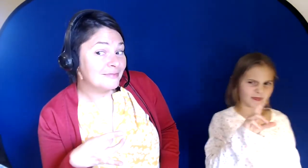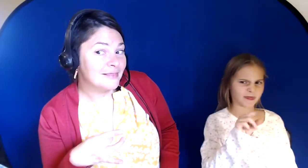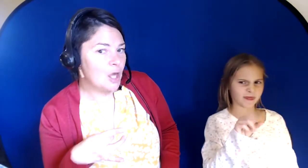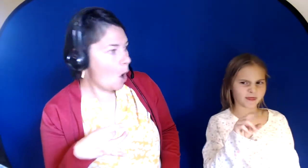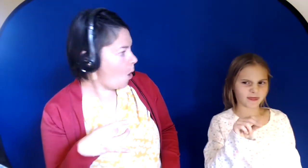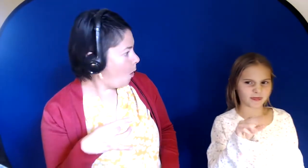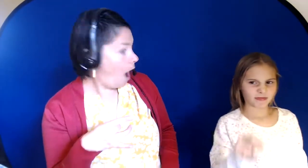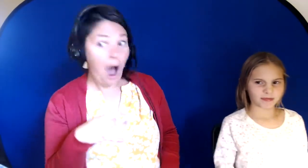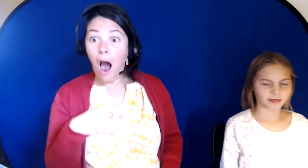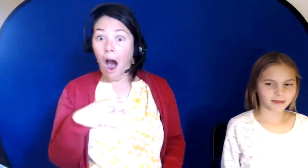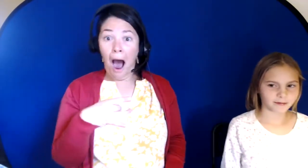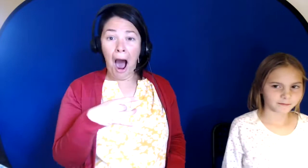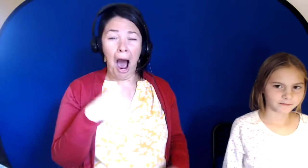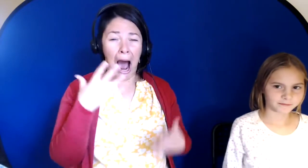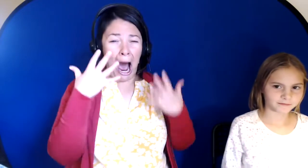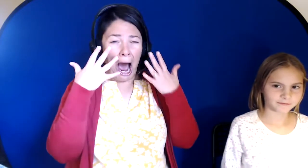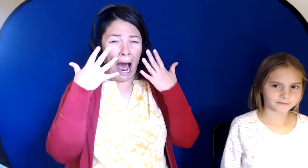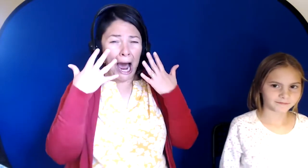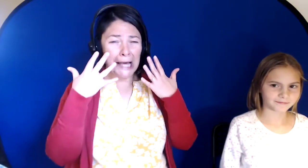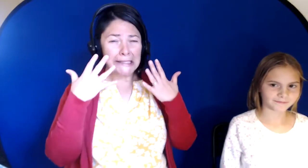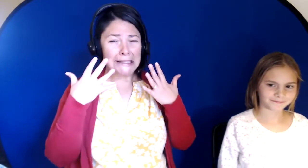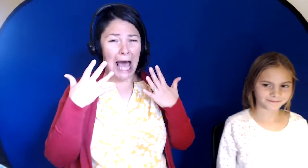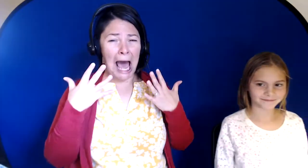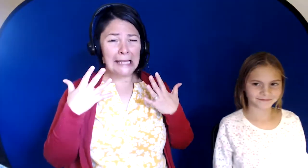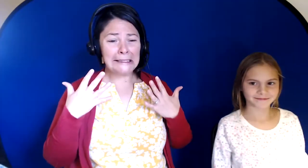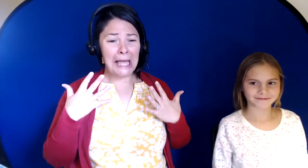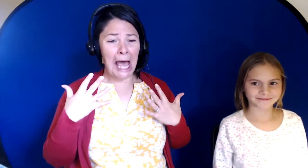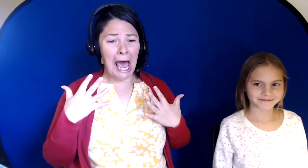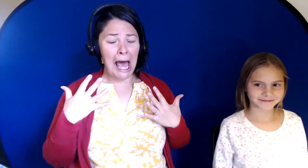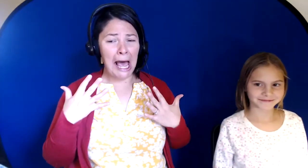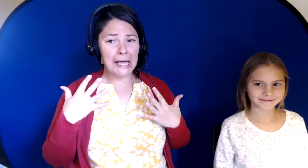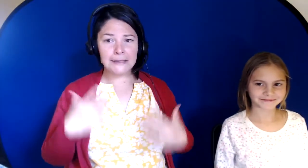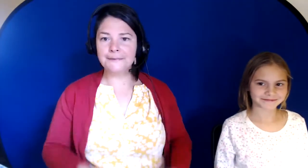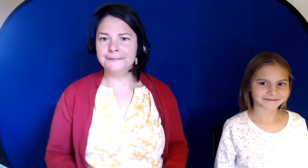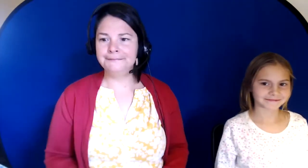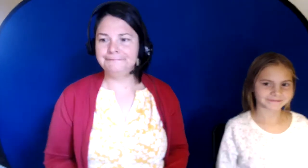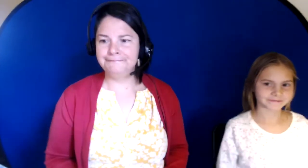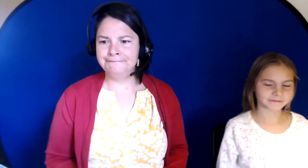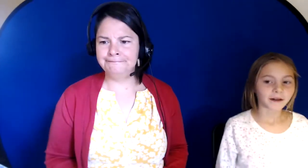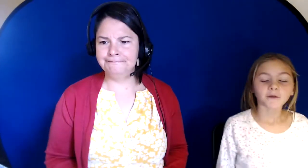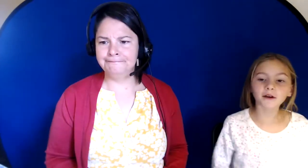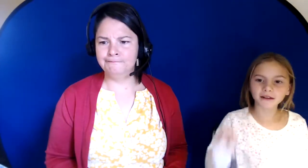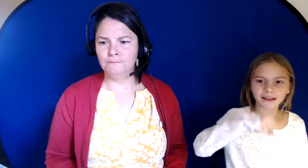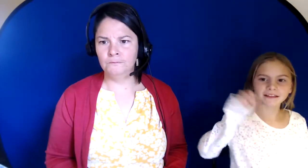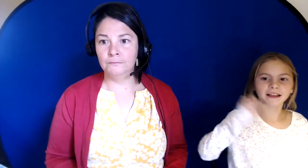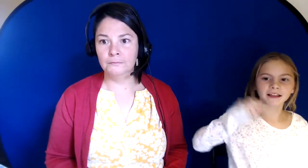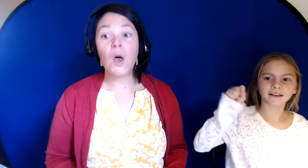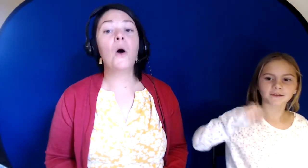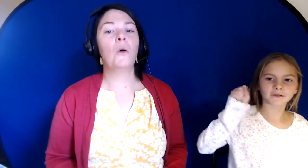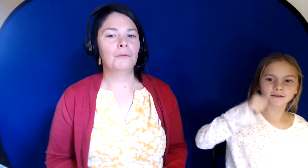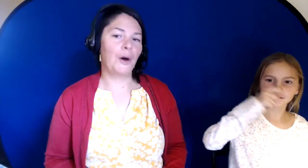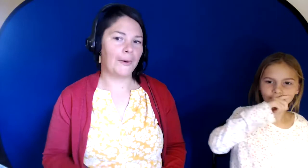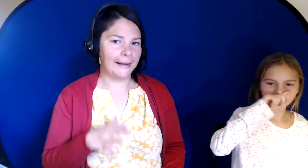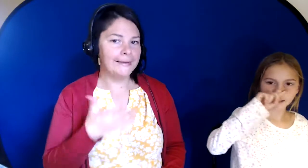No. Oh, sadness. Hmm. Oh, okay. That's much